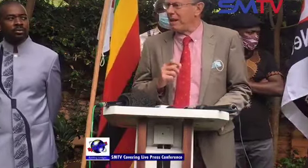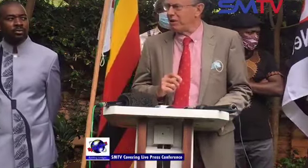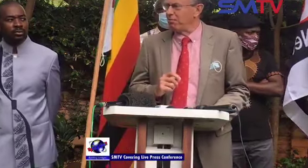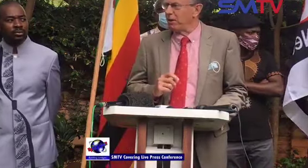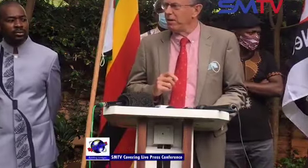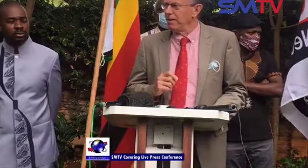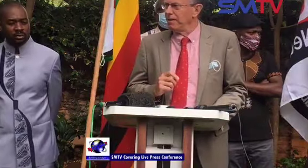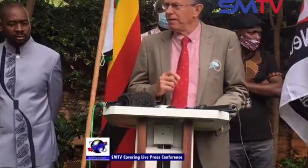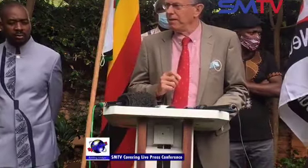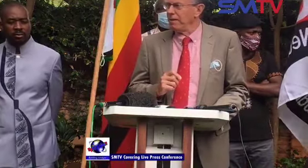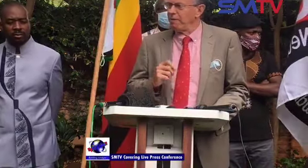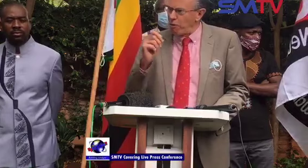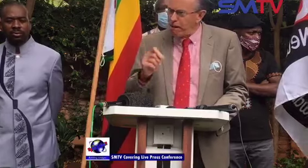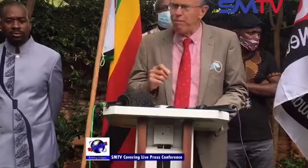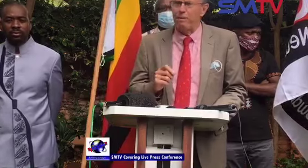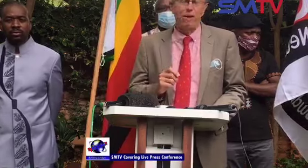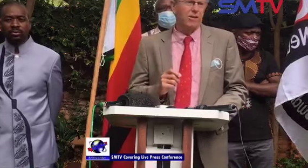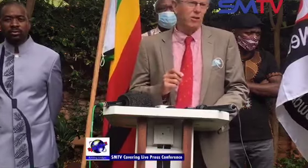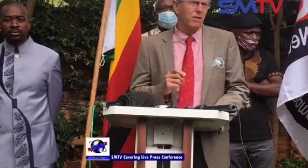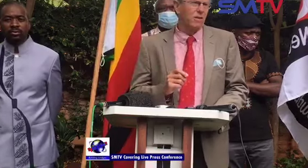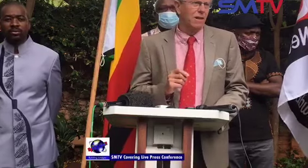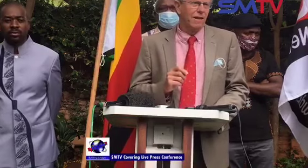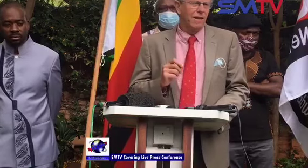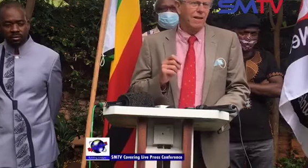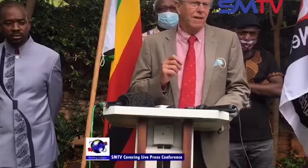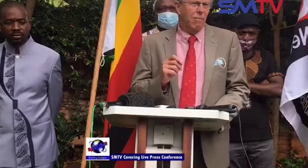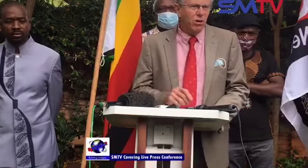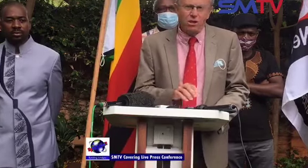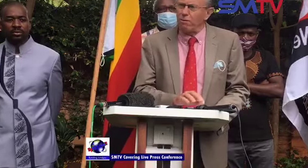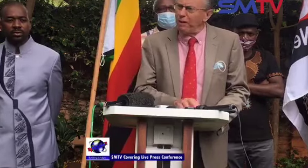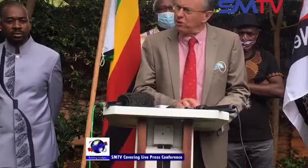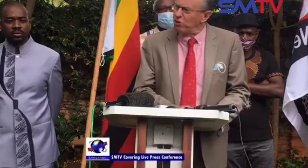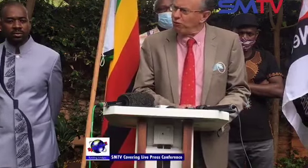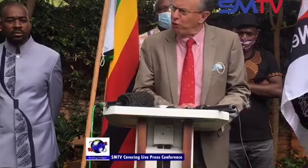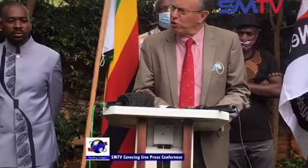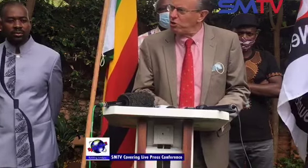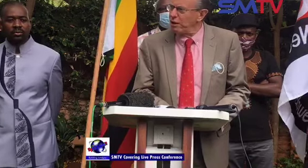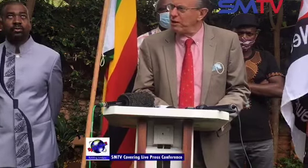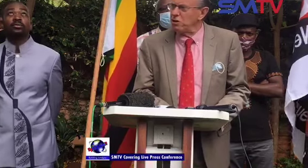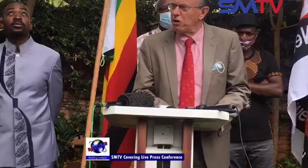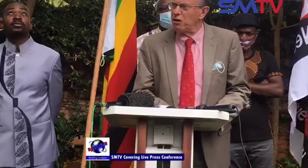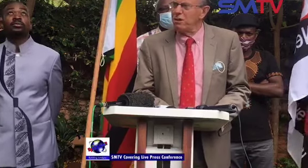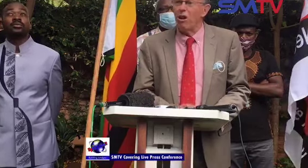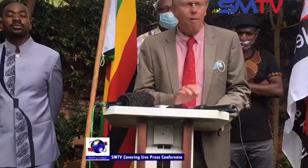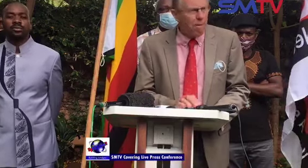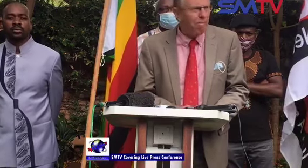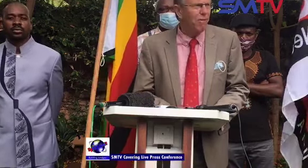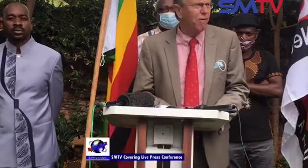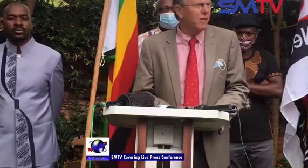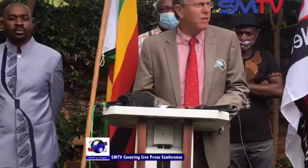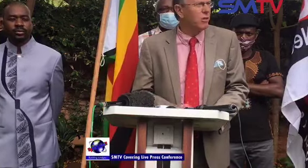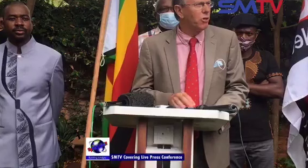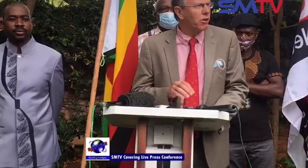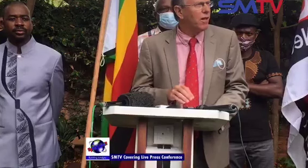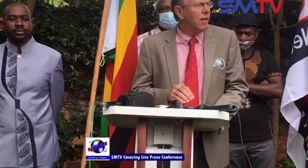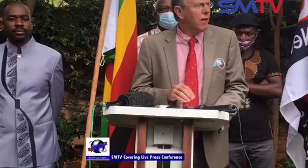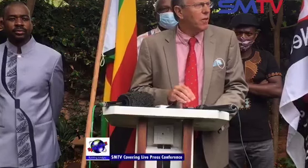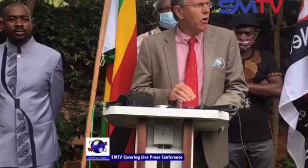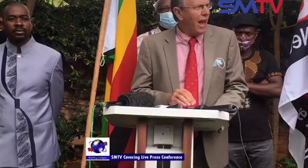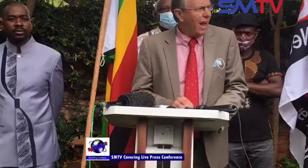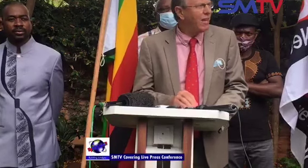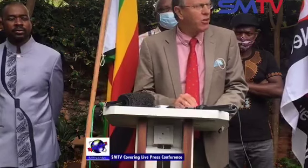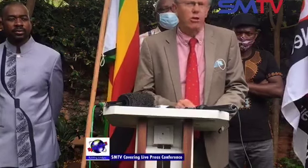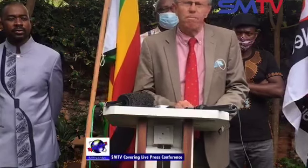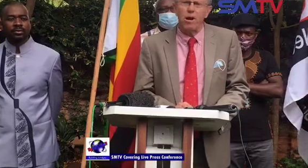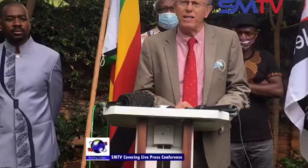be accountable for public funds. Most of the funds referred to in this document are public funds that